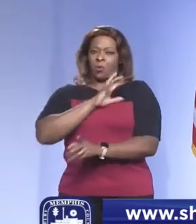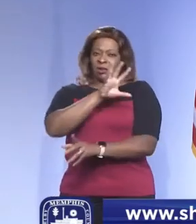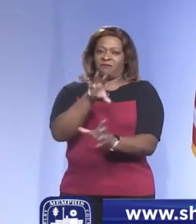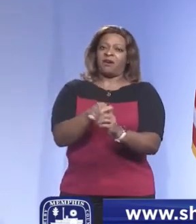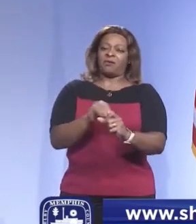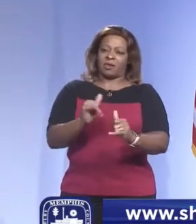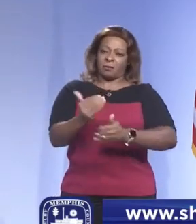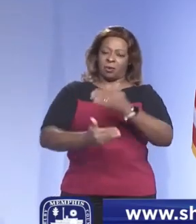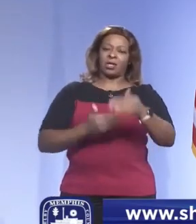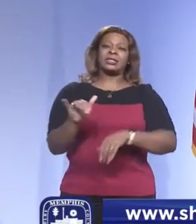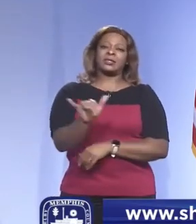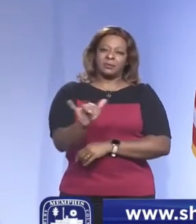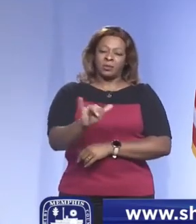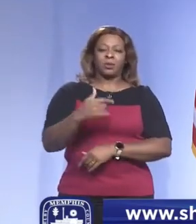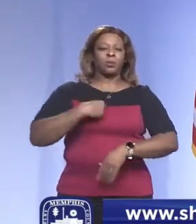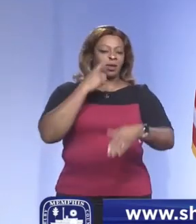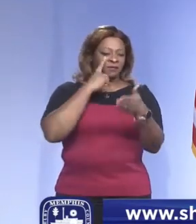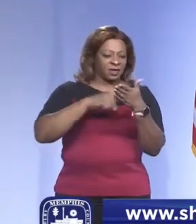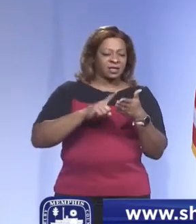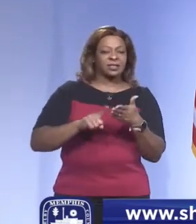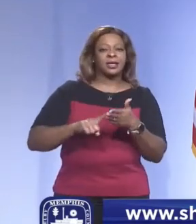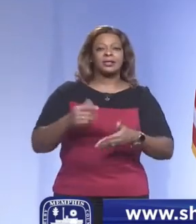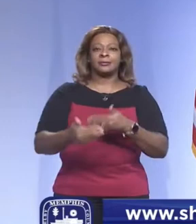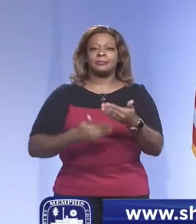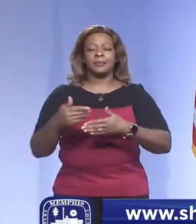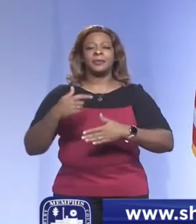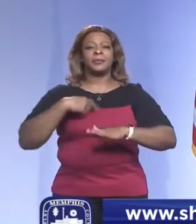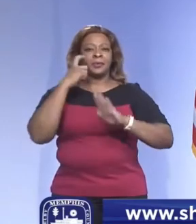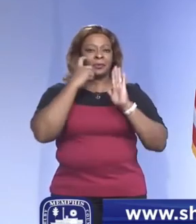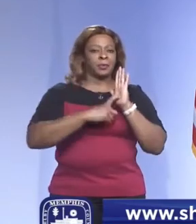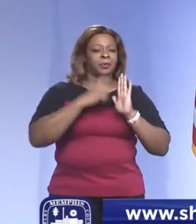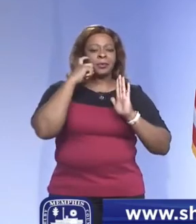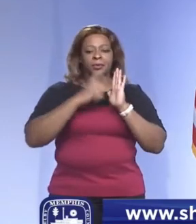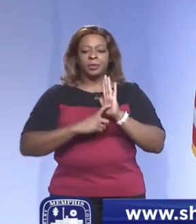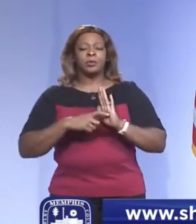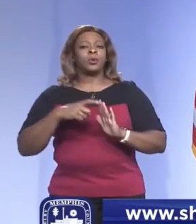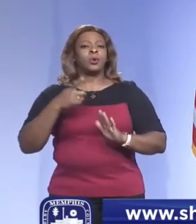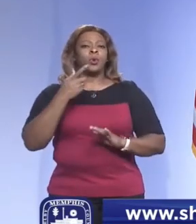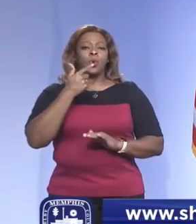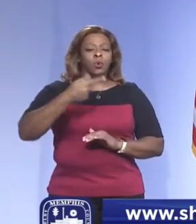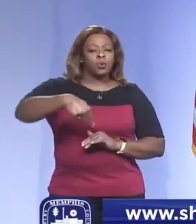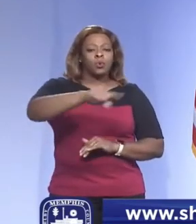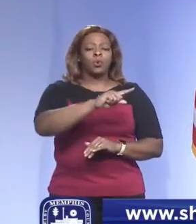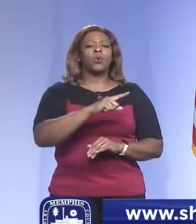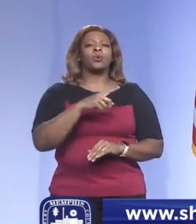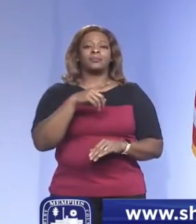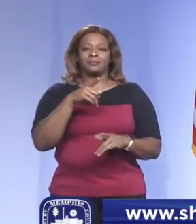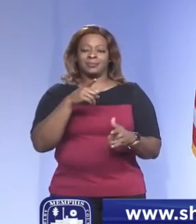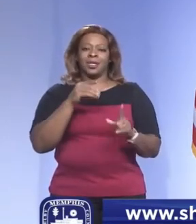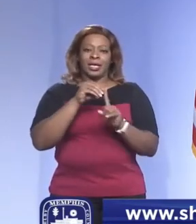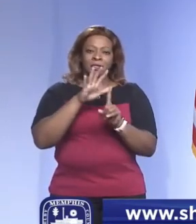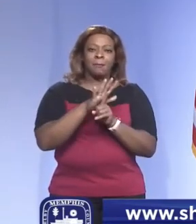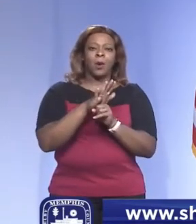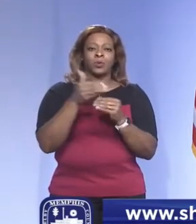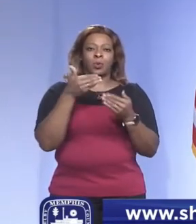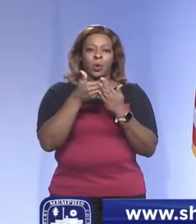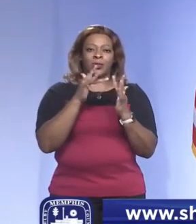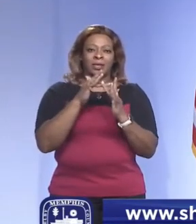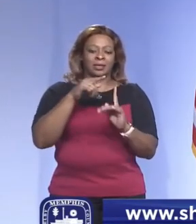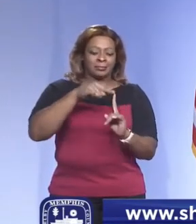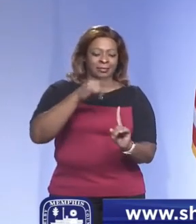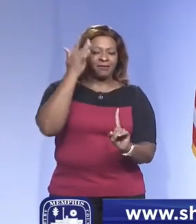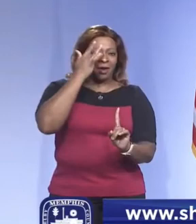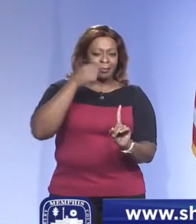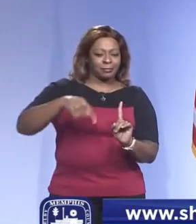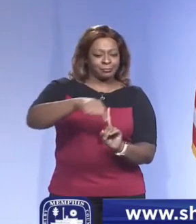that process. We're investigating and we're seeing who all would have been exposed, and if